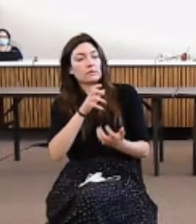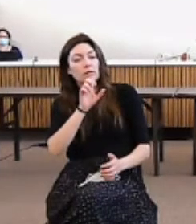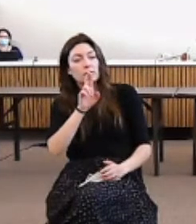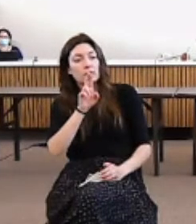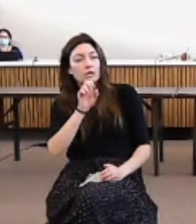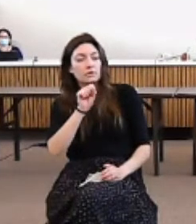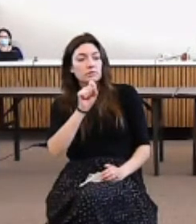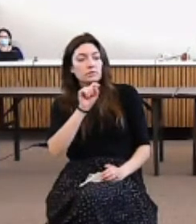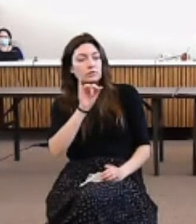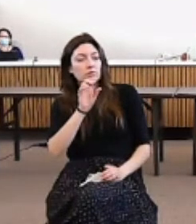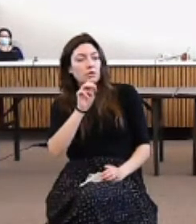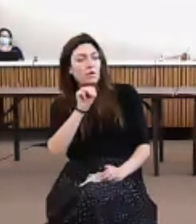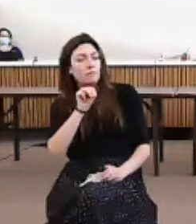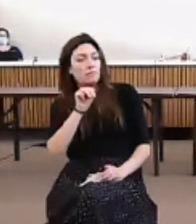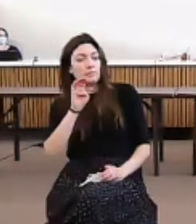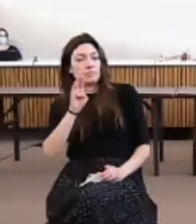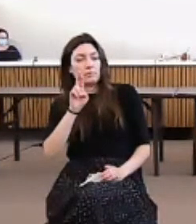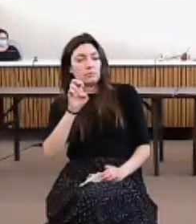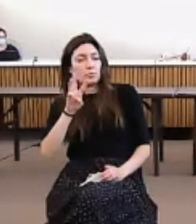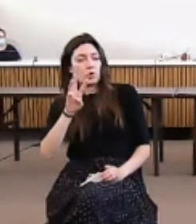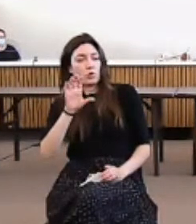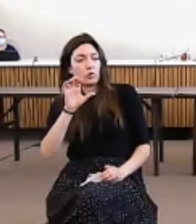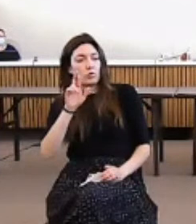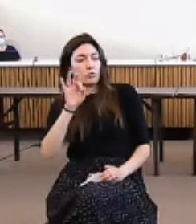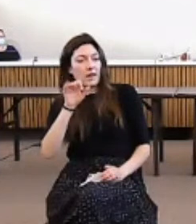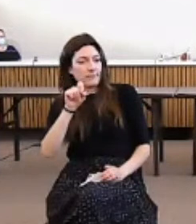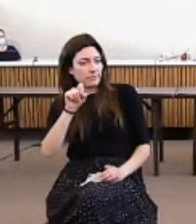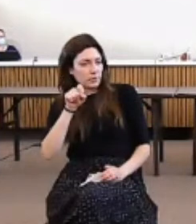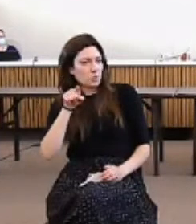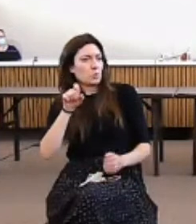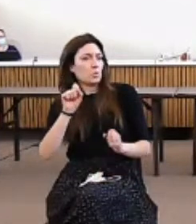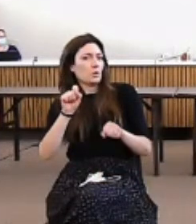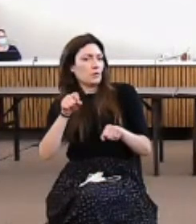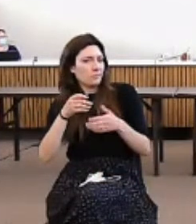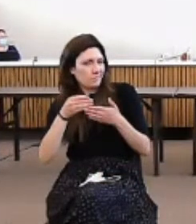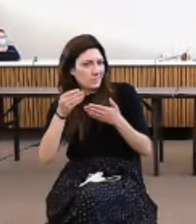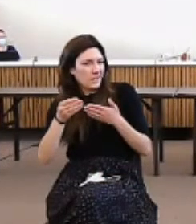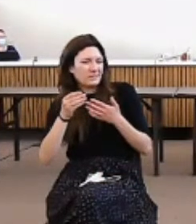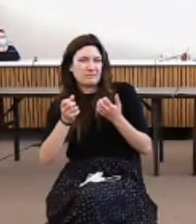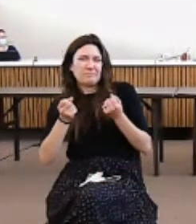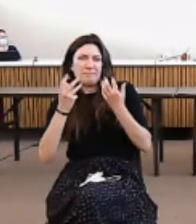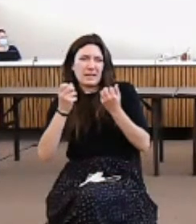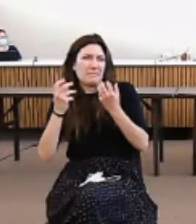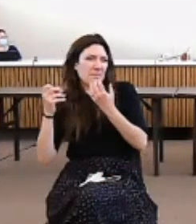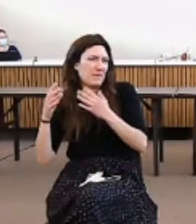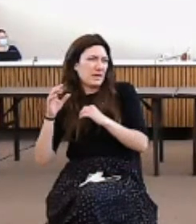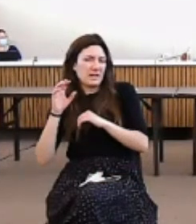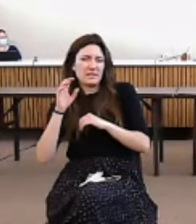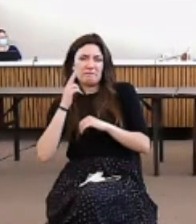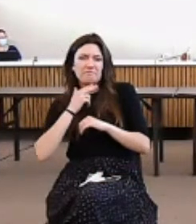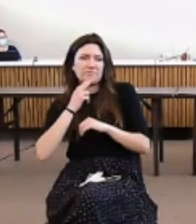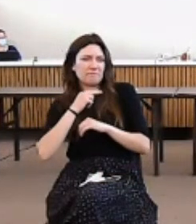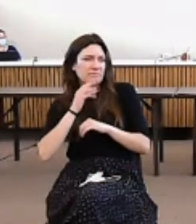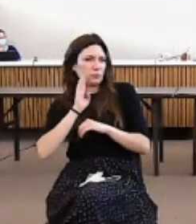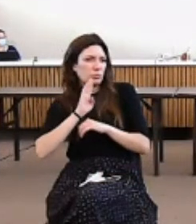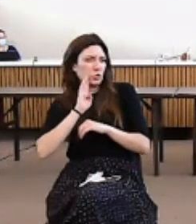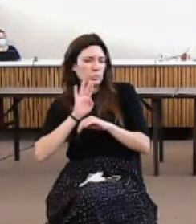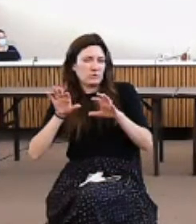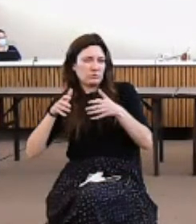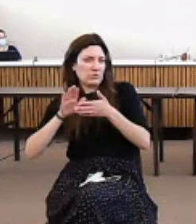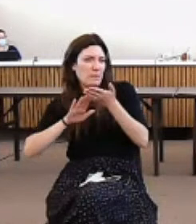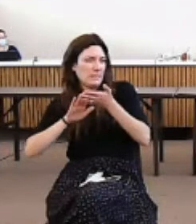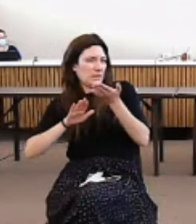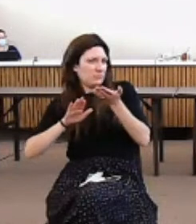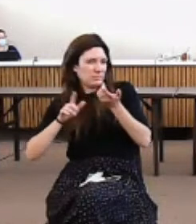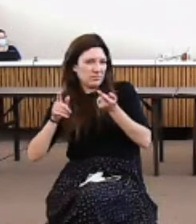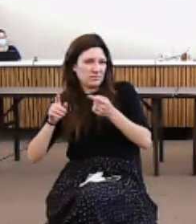could drink on site, you could take home growlers. Almost every microbrewery I know sold beer too, so Yeah. that's not unusual.